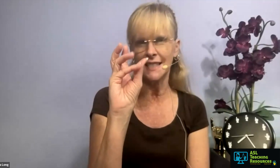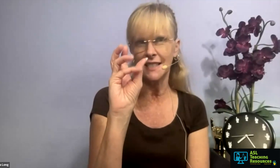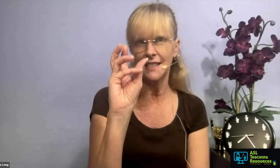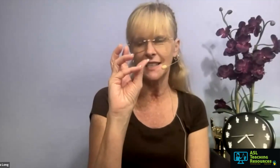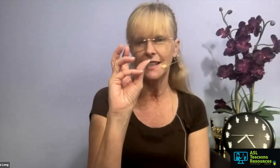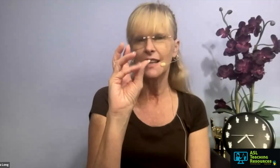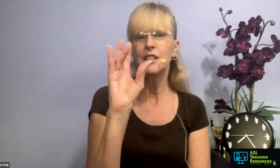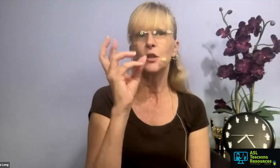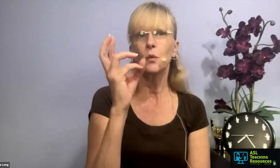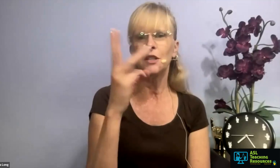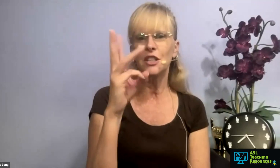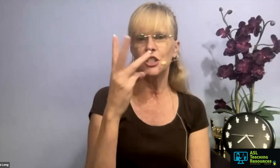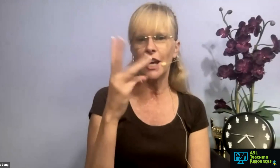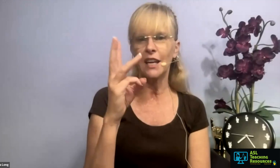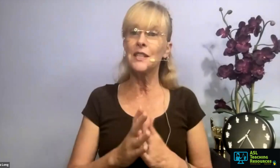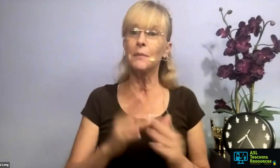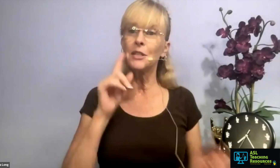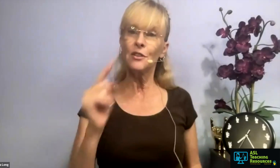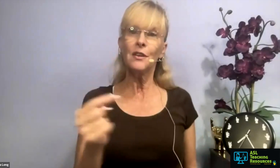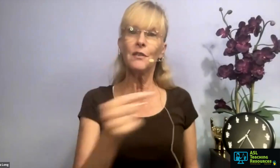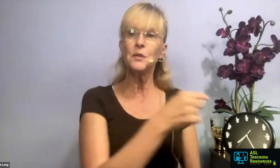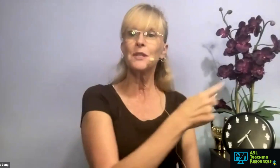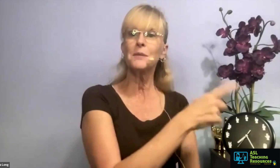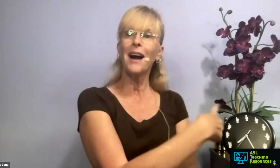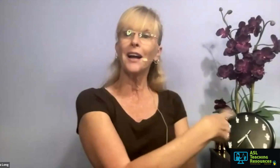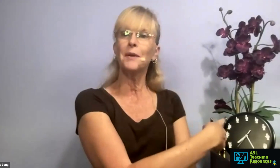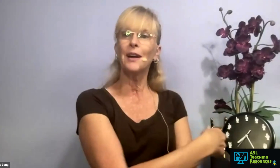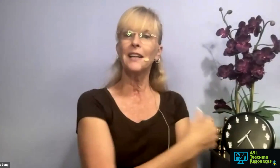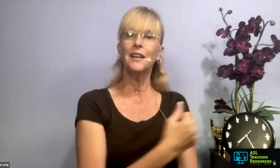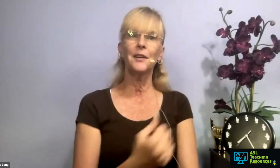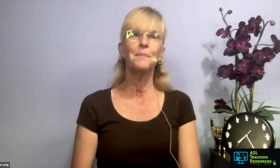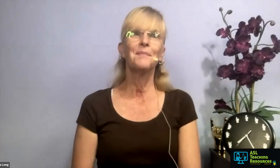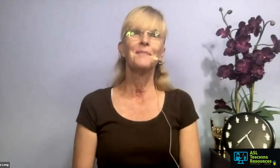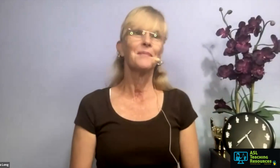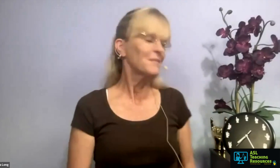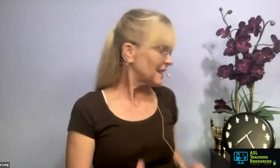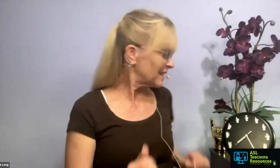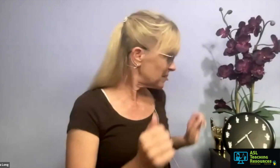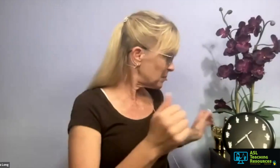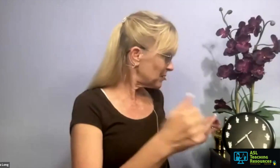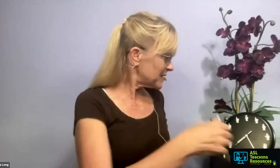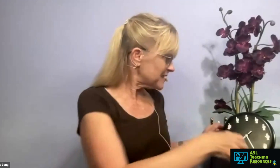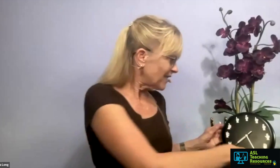this. So we just shake it. Do you notice what's behind me right here? Let me pull this out.